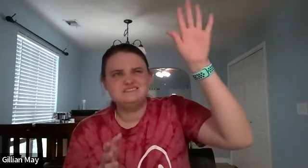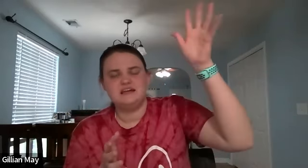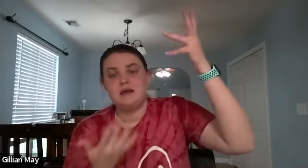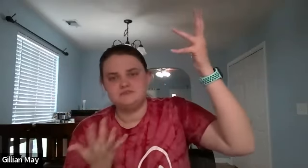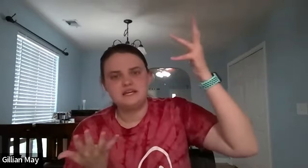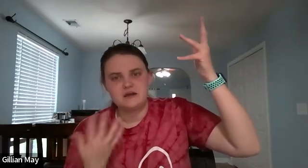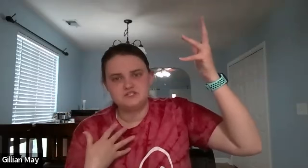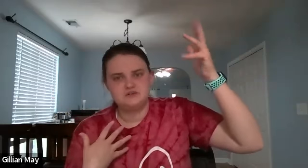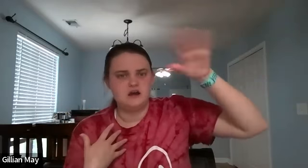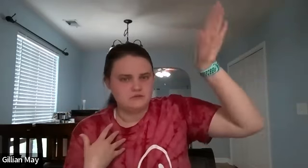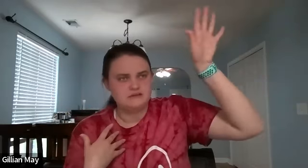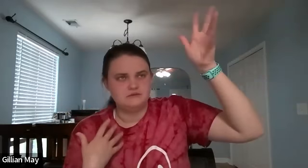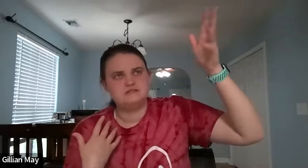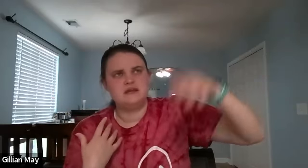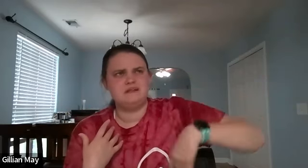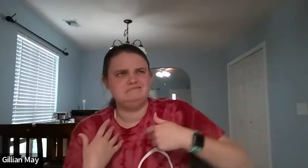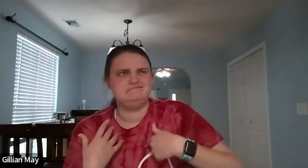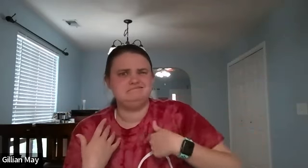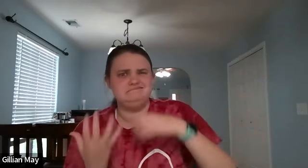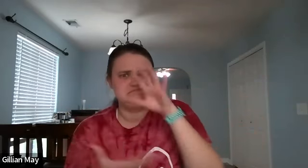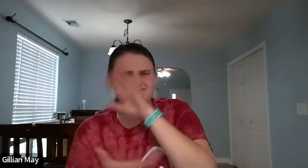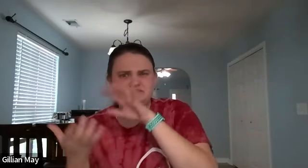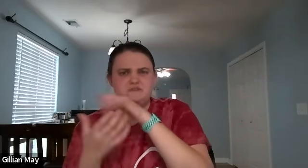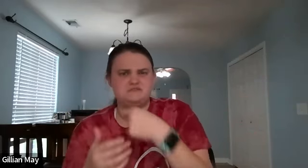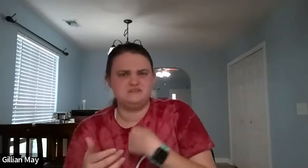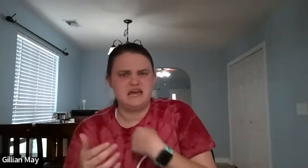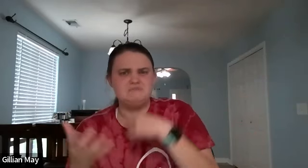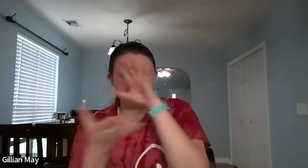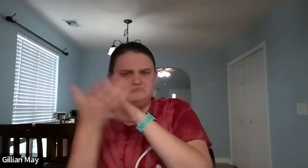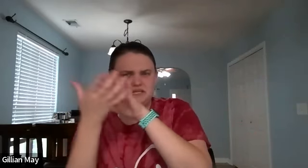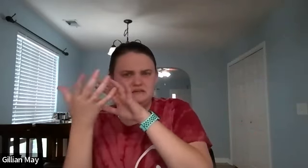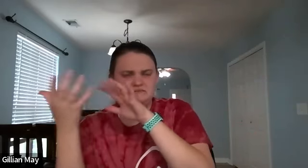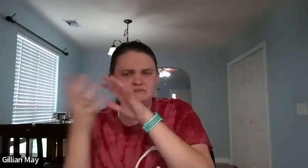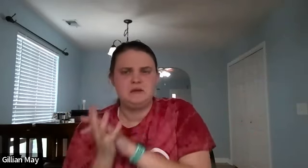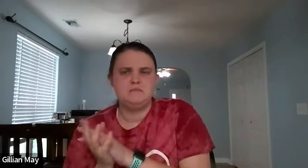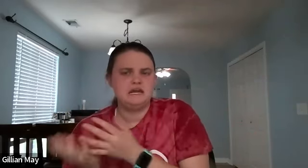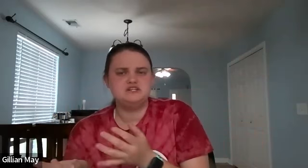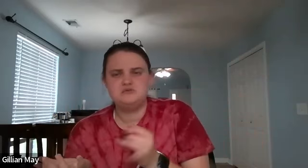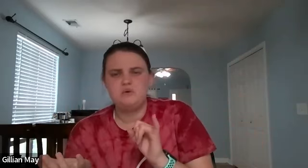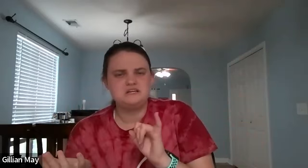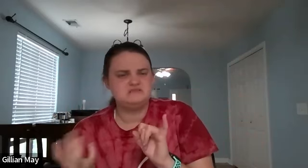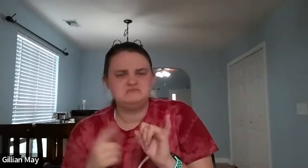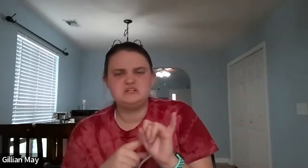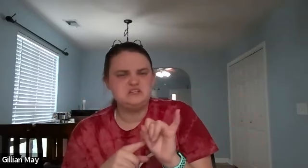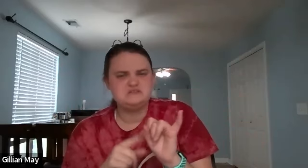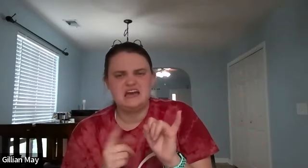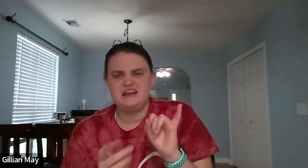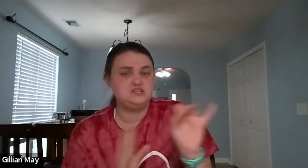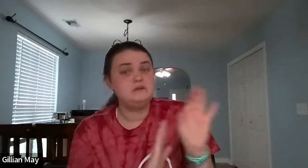like, I'm pretending I'm a student. I'll raise my hand like, I'm confused. I'll tap me. But I don't always really use that. I don't ever